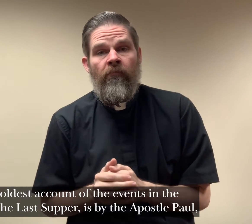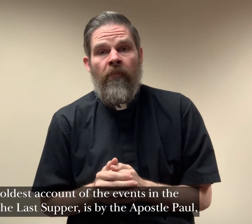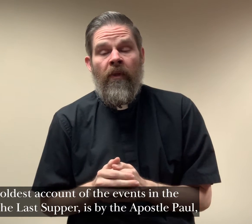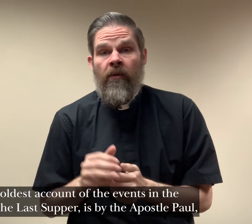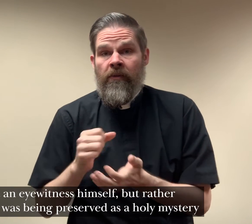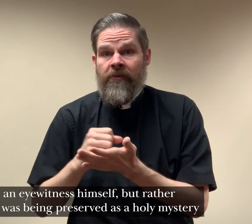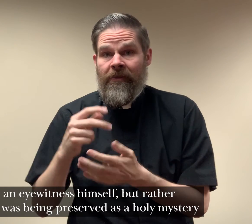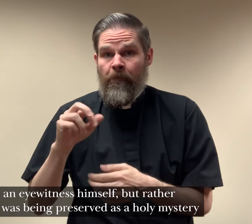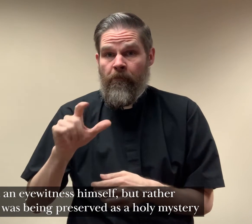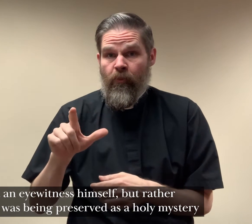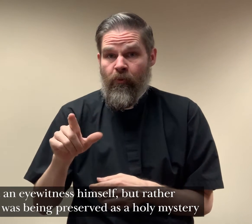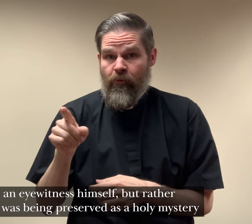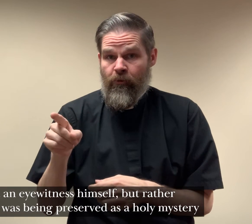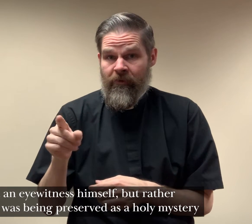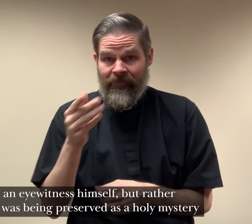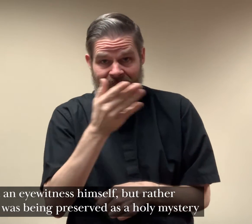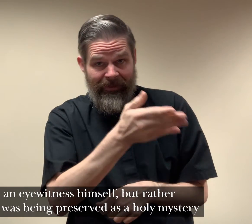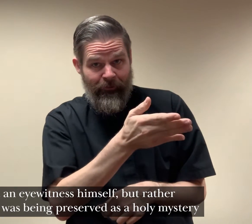Who was not an eyewitness himself,